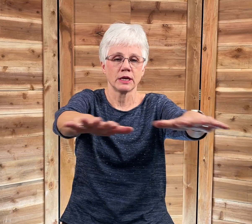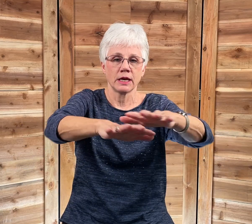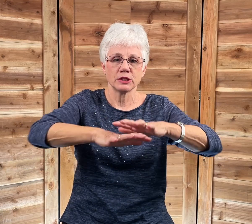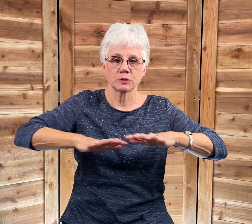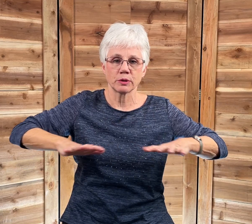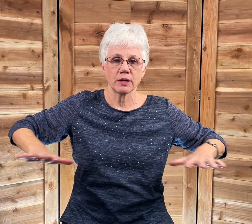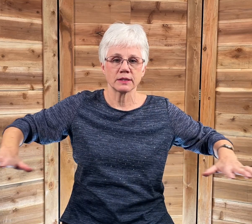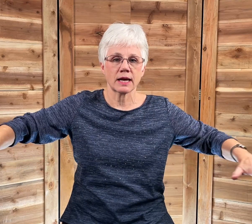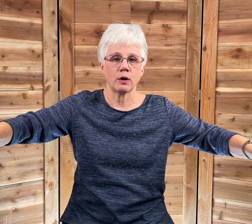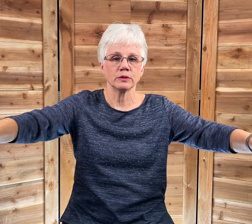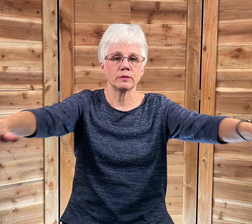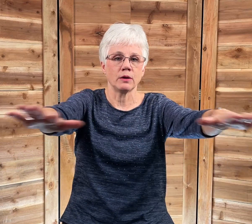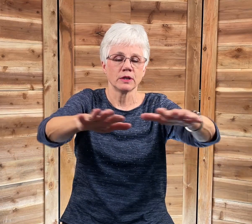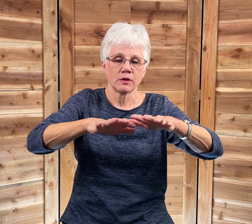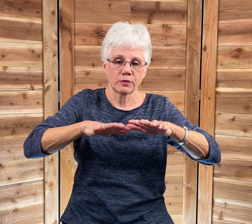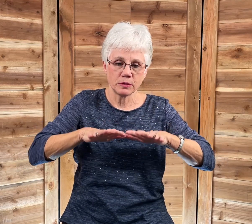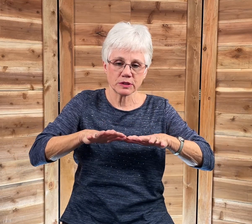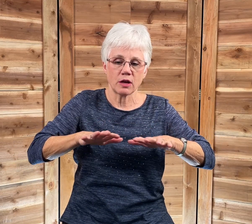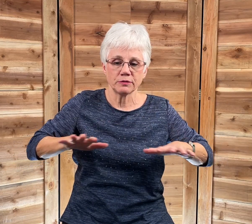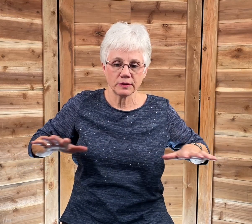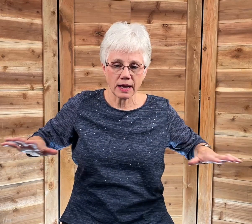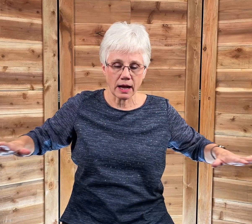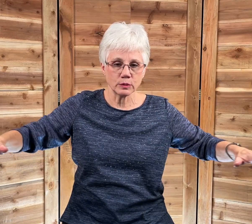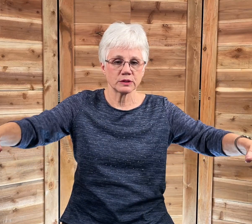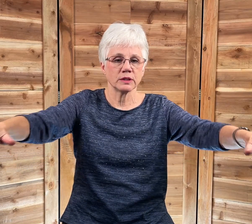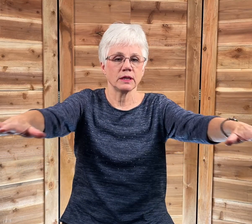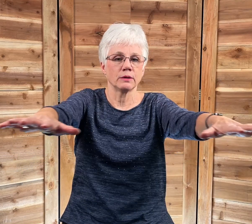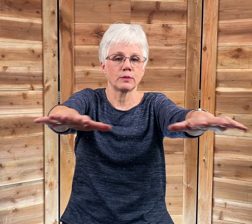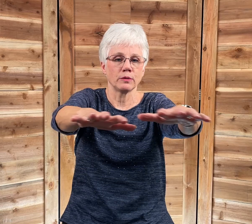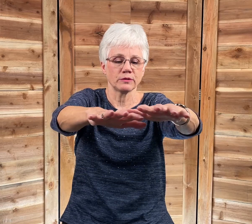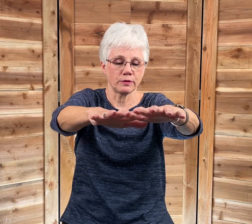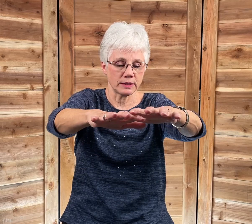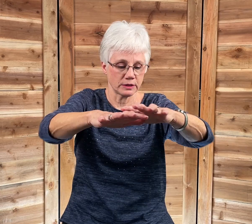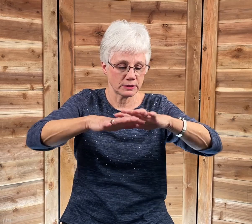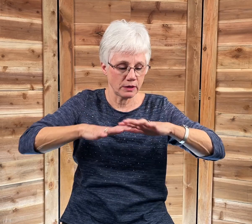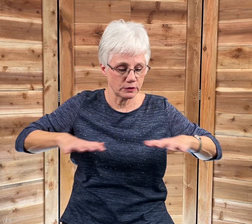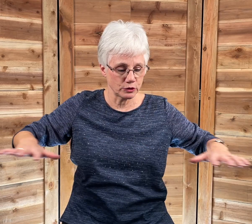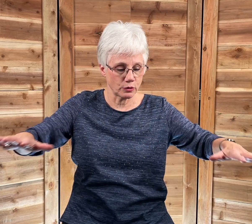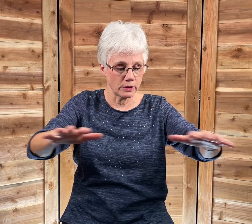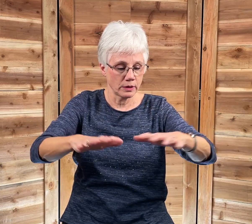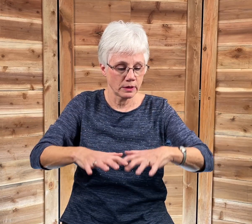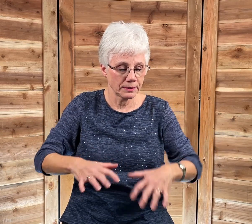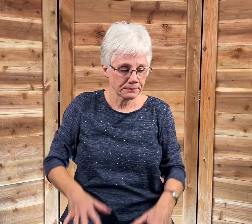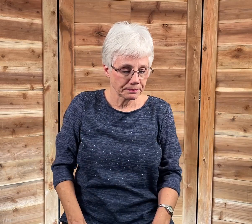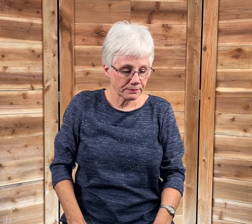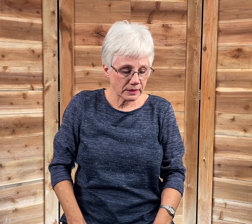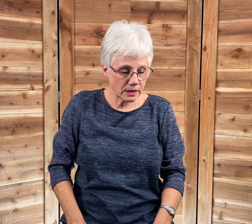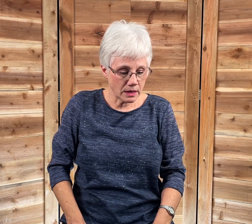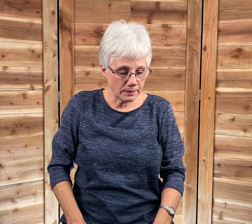flat-ish, and you just bring your hands out and around. From yourself, out and around in front. Safe to shore.